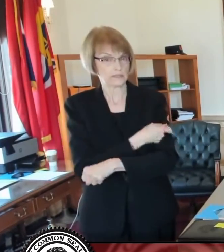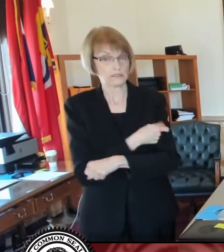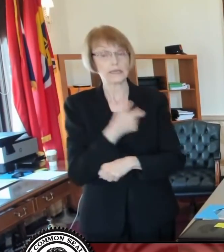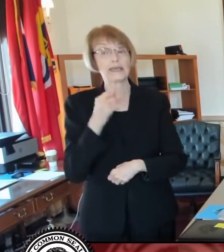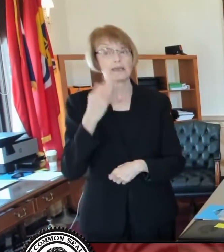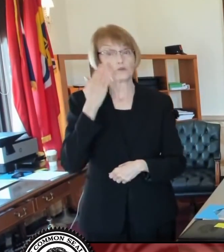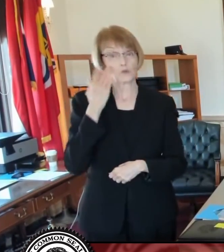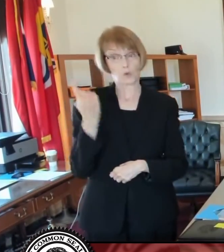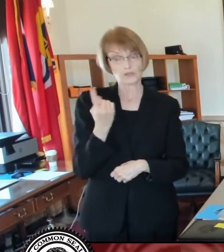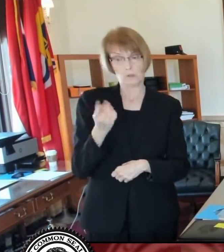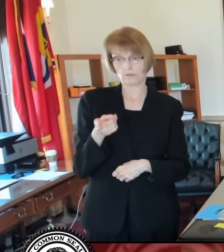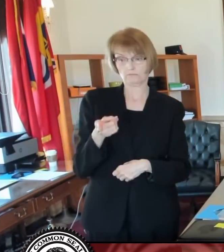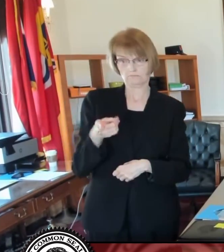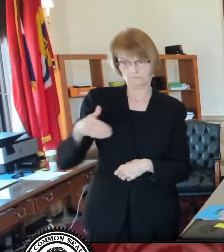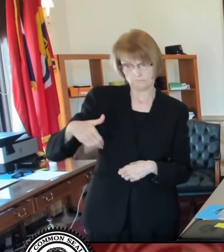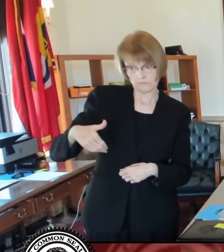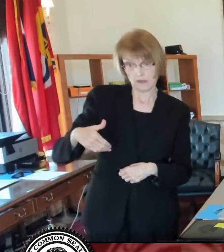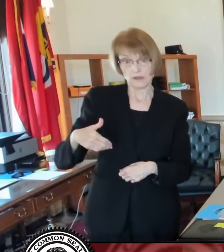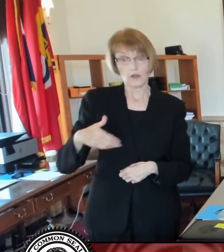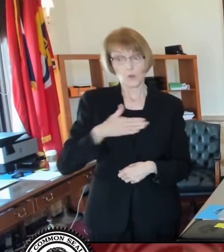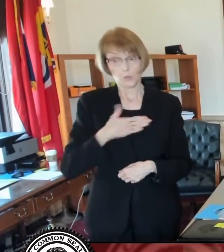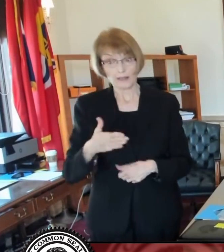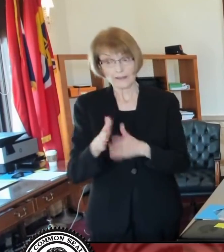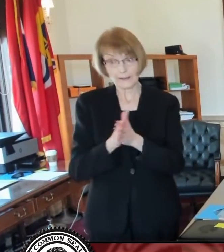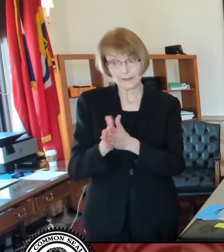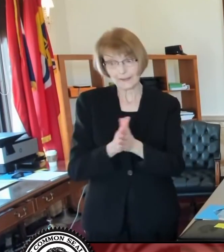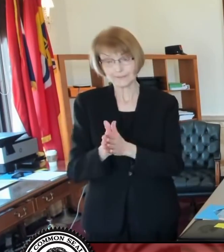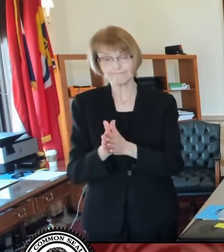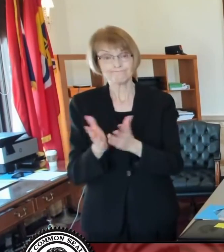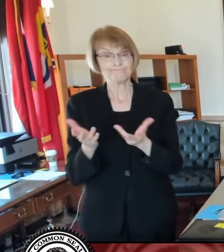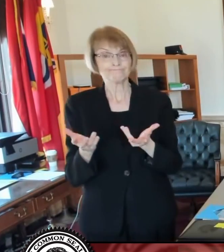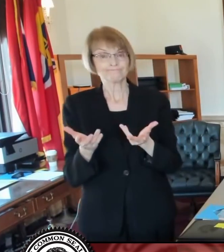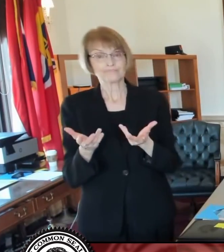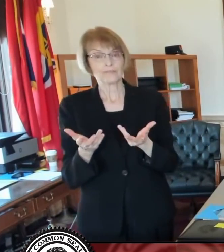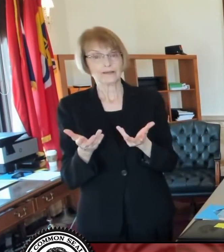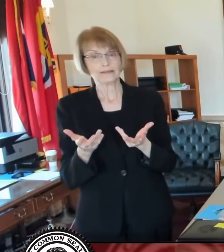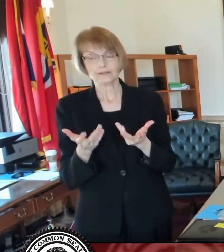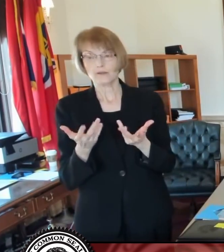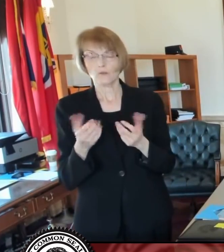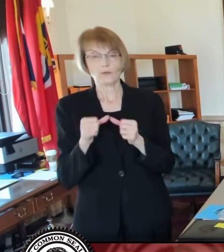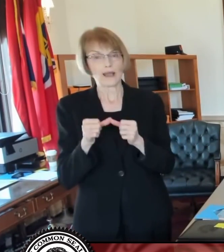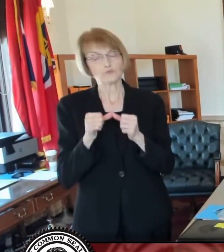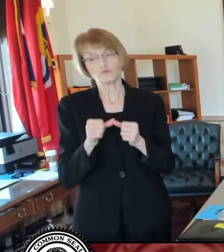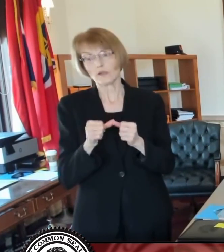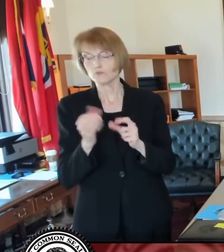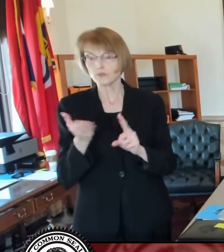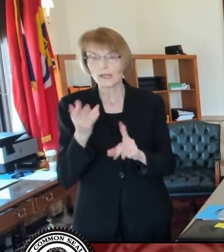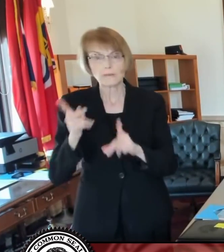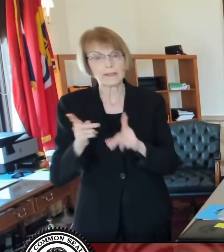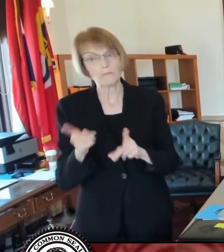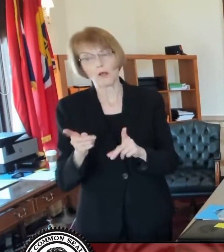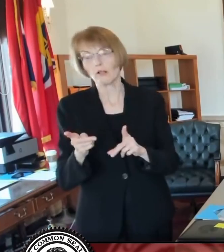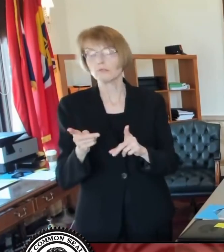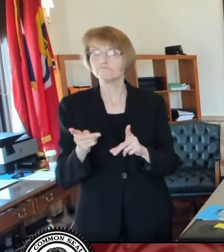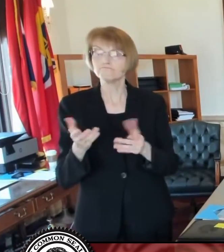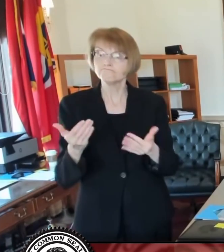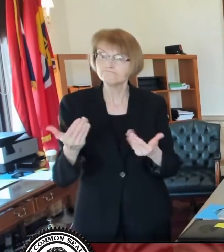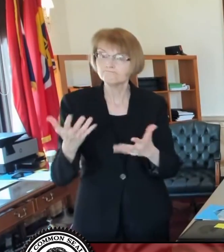willing to get it, and I hope people are, although I talk to, I'm constantly trying to persuade folks to get it,